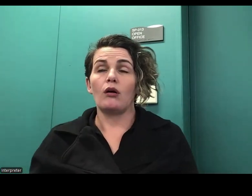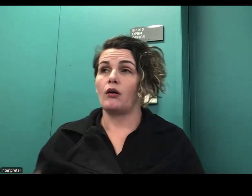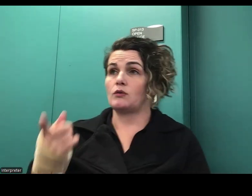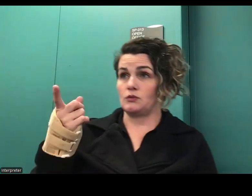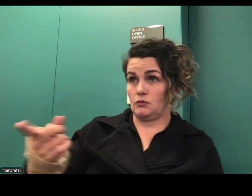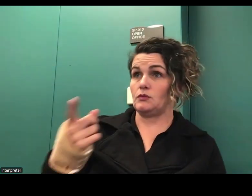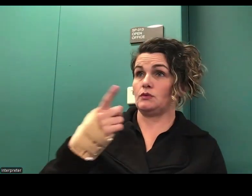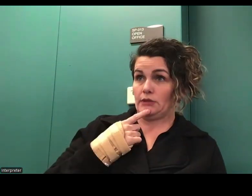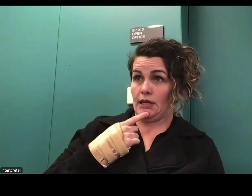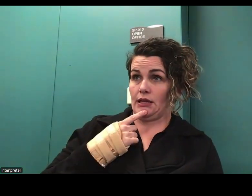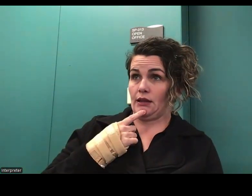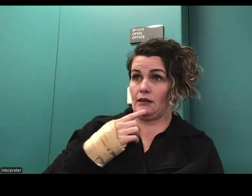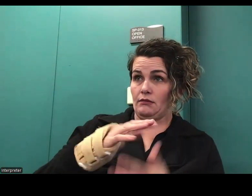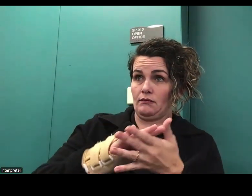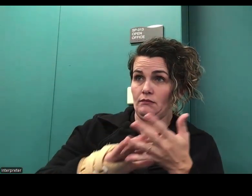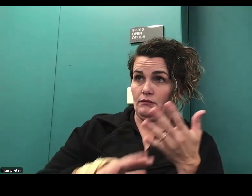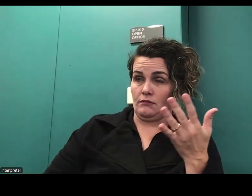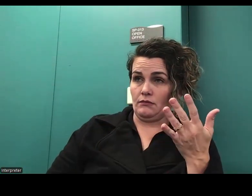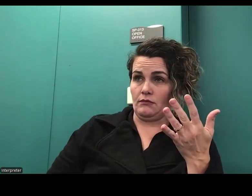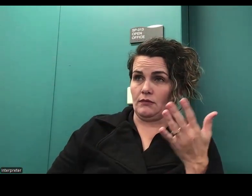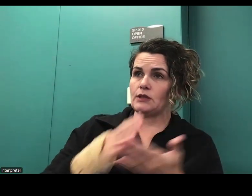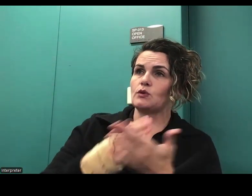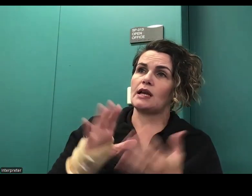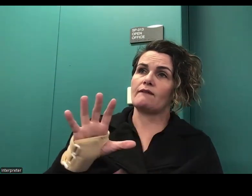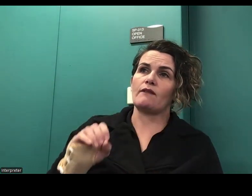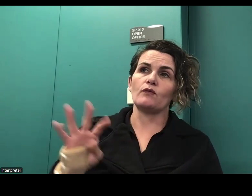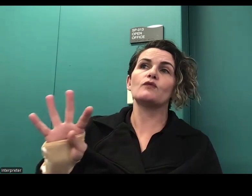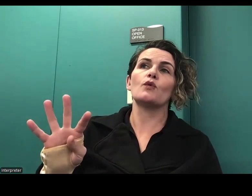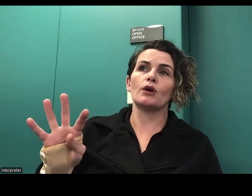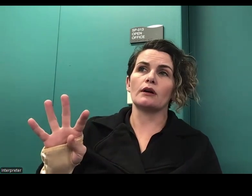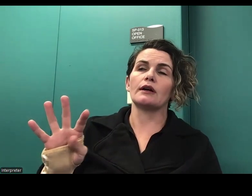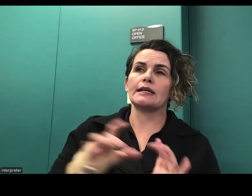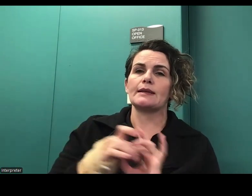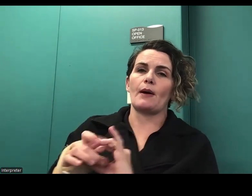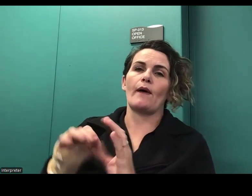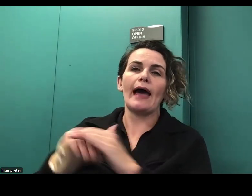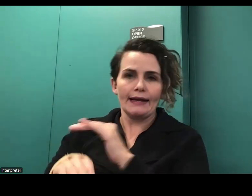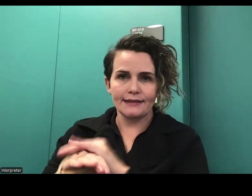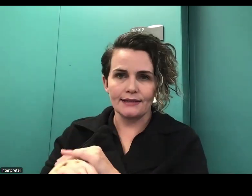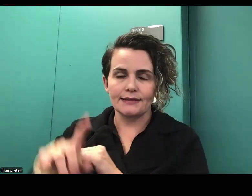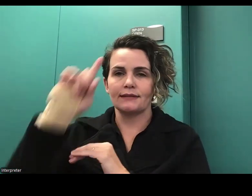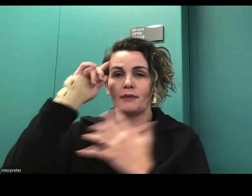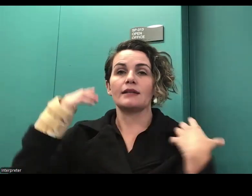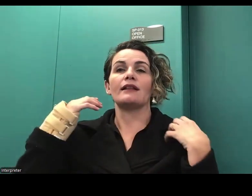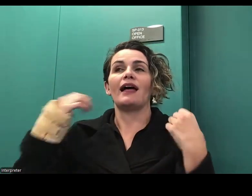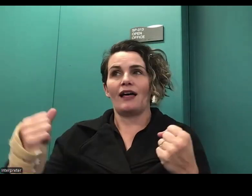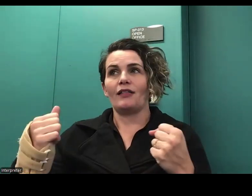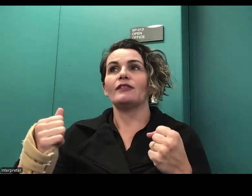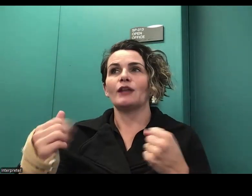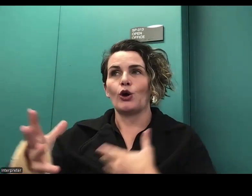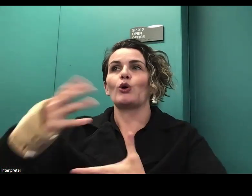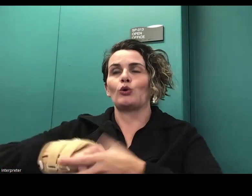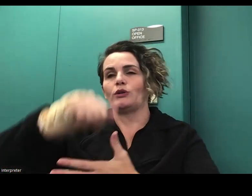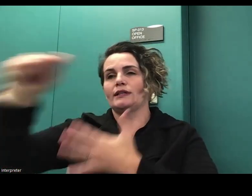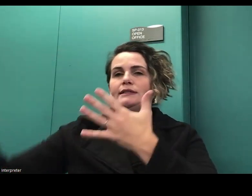those factors, and Section 504 is about access, and mental health conditions fall under